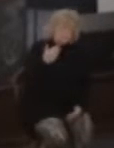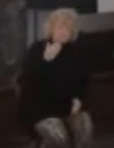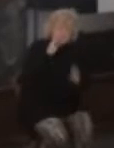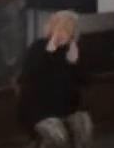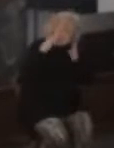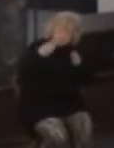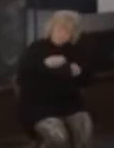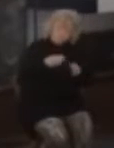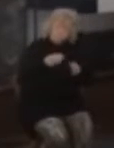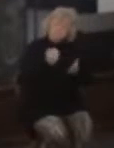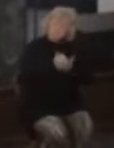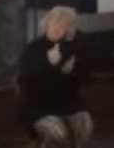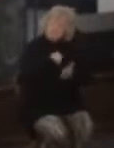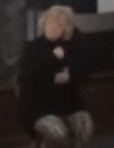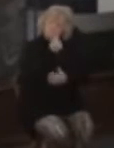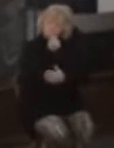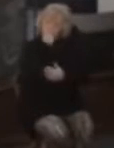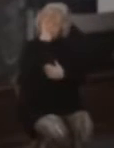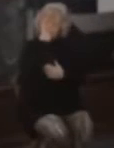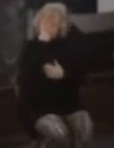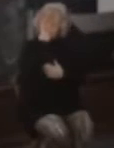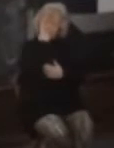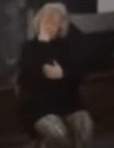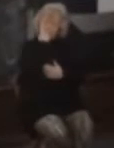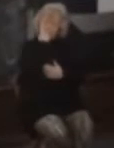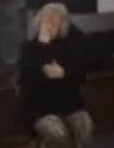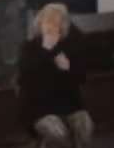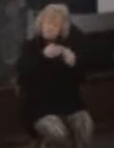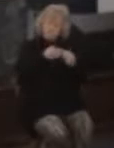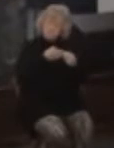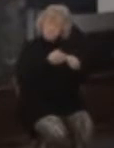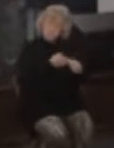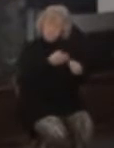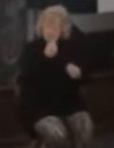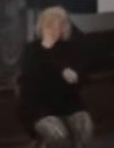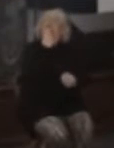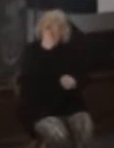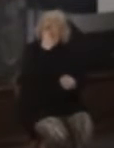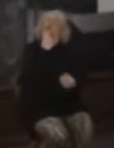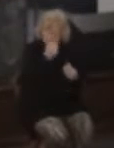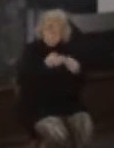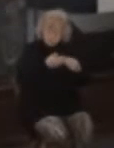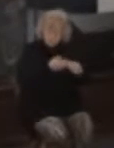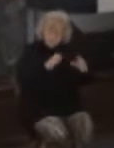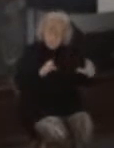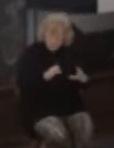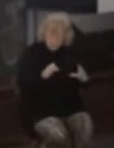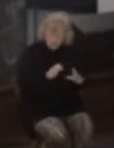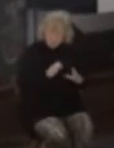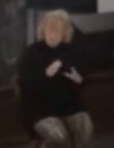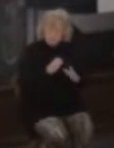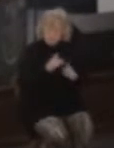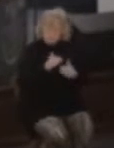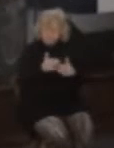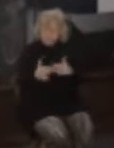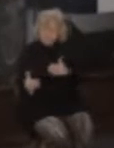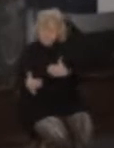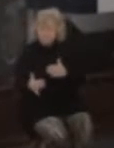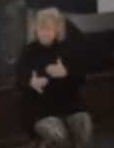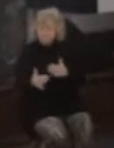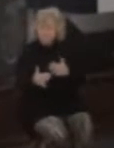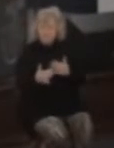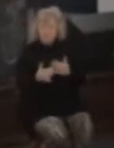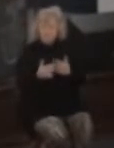us to understand and direct us, our thoughts, our actions, our words. Father, we pray that you